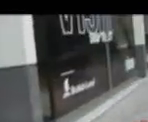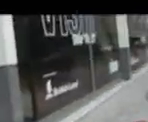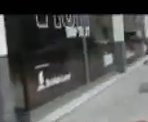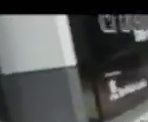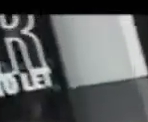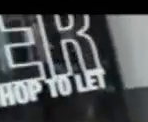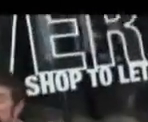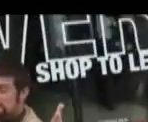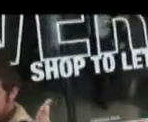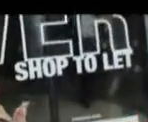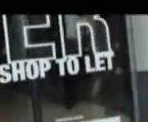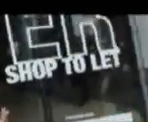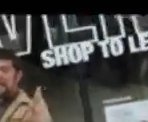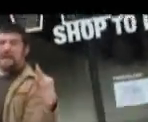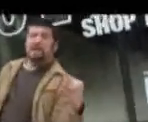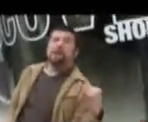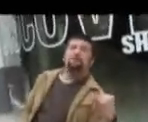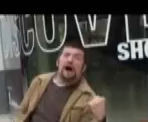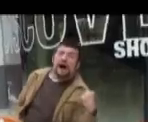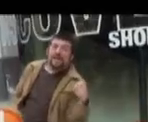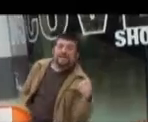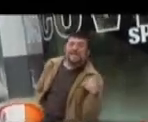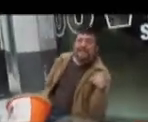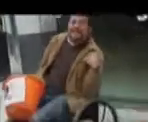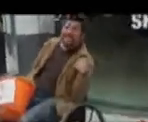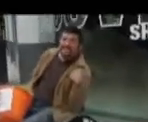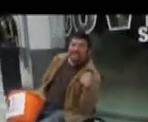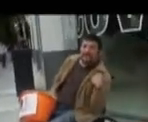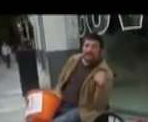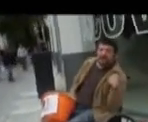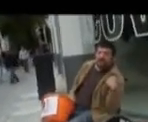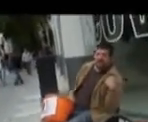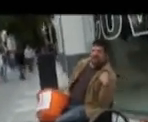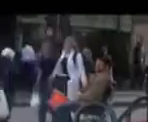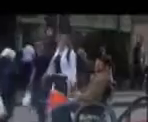You want to kill the puppies? You bastard!